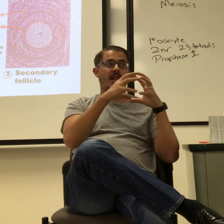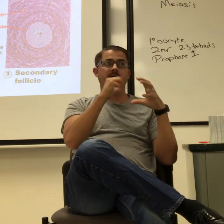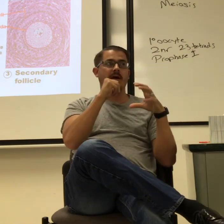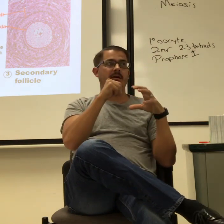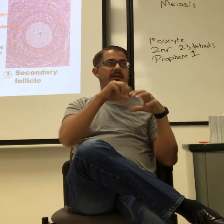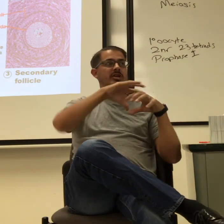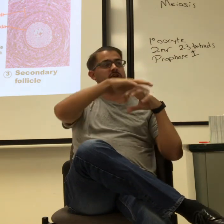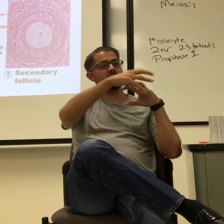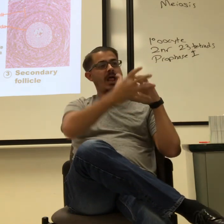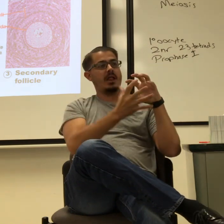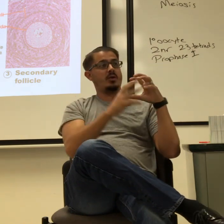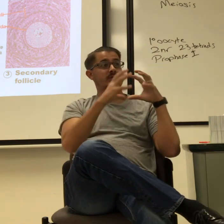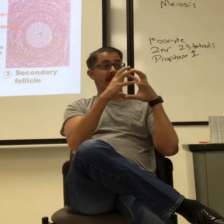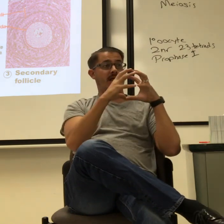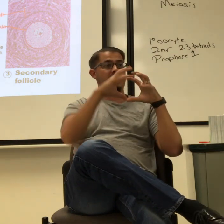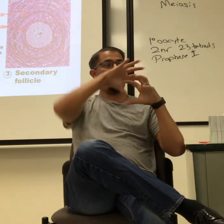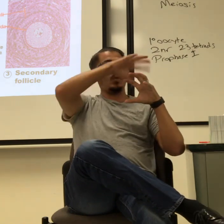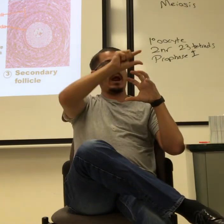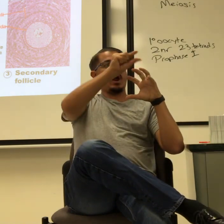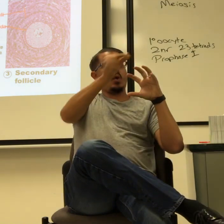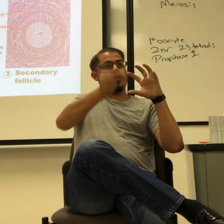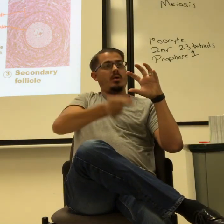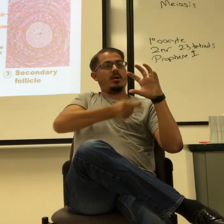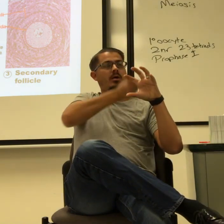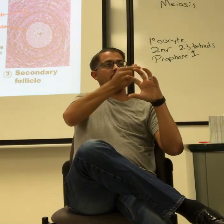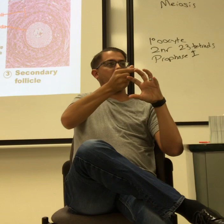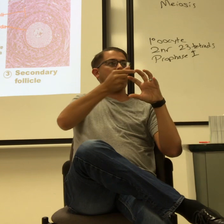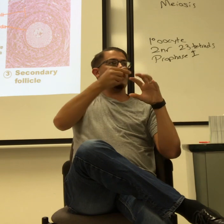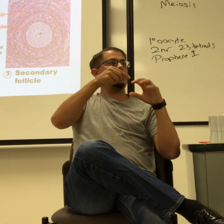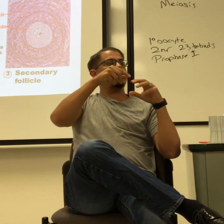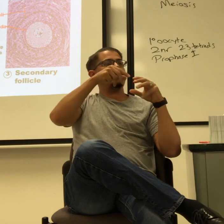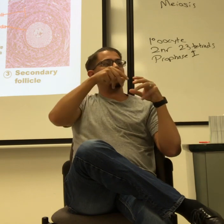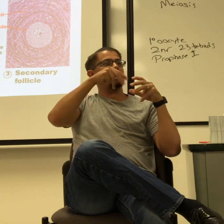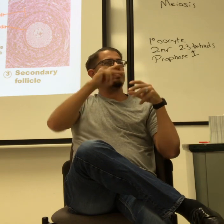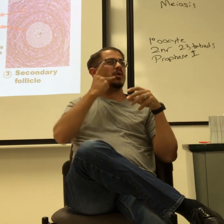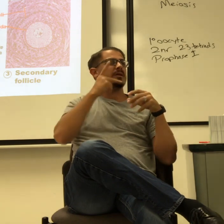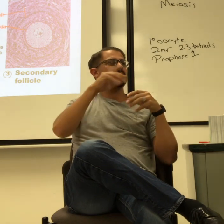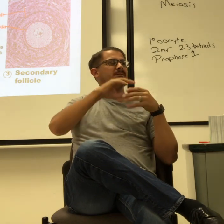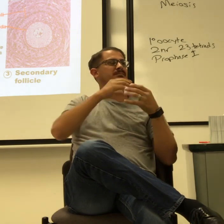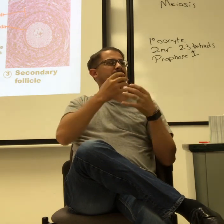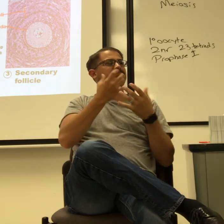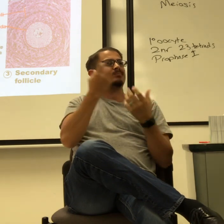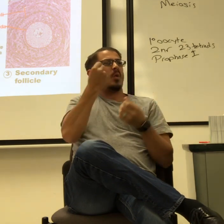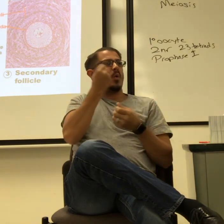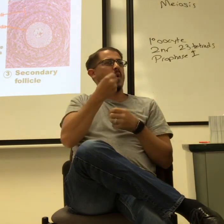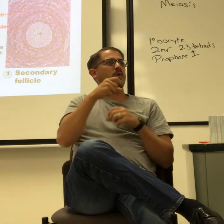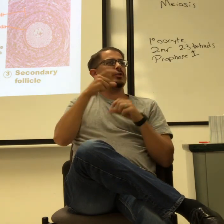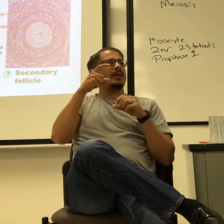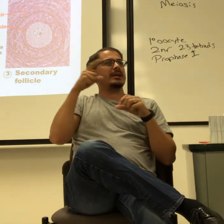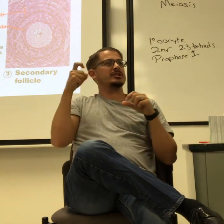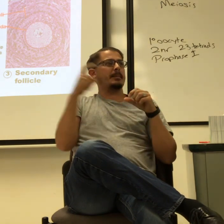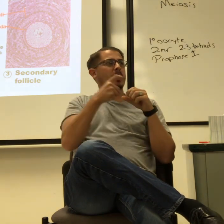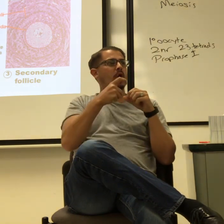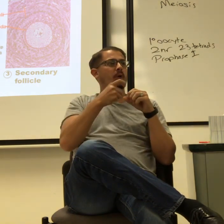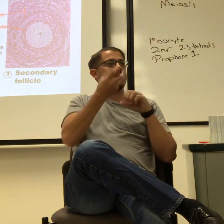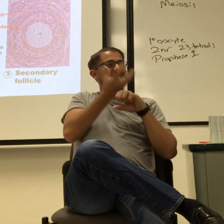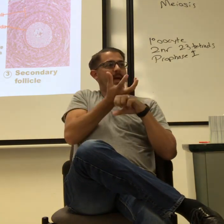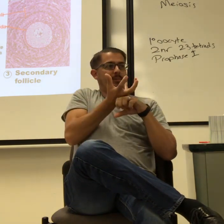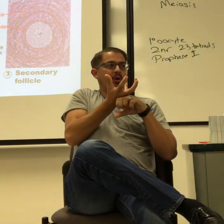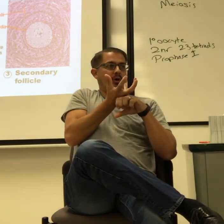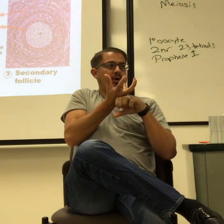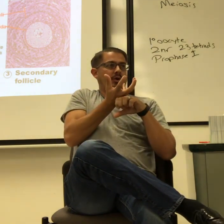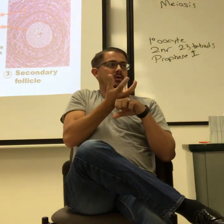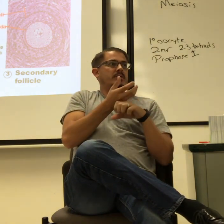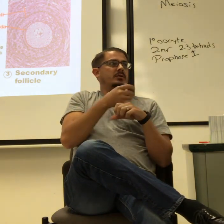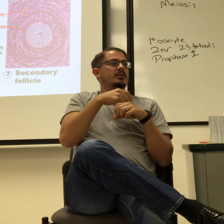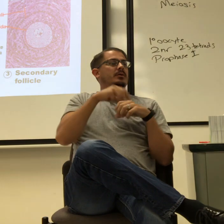a shell around the cell. Those proteins contain sperm receptors. It'll become important later when we talk about fertilization. So note those